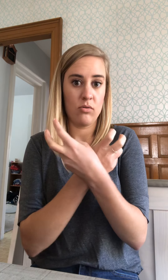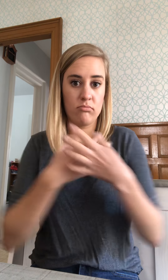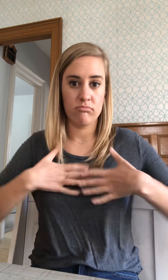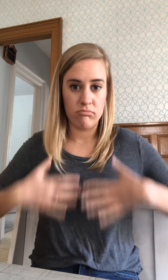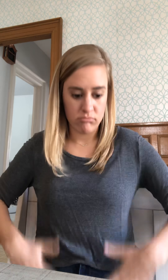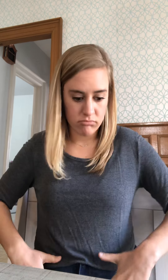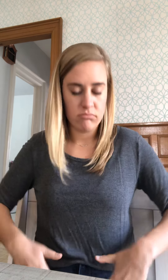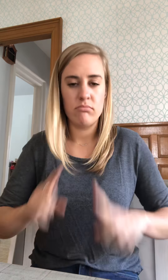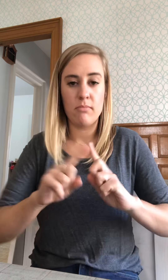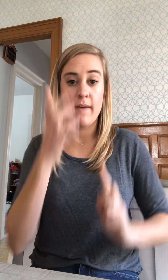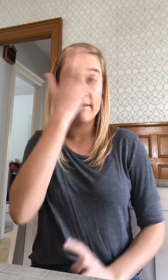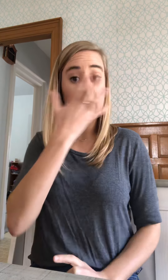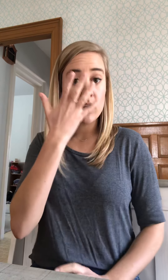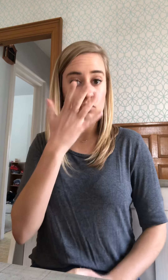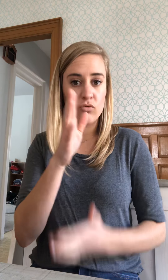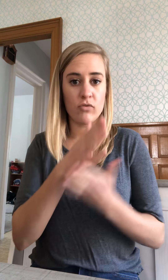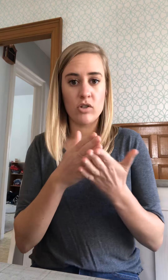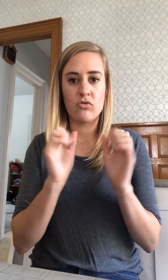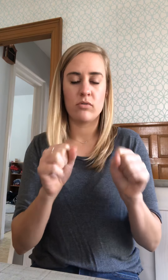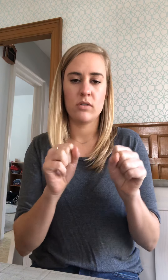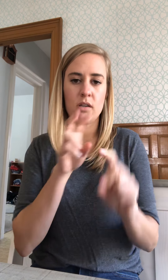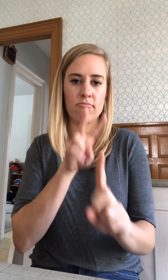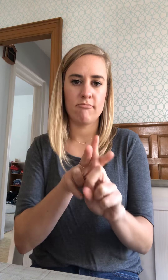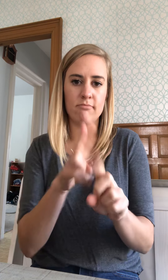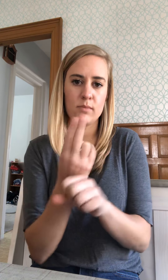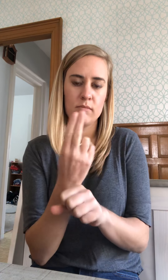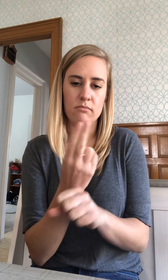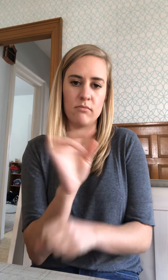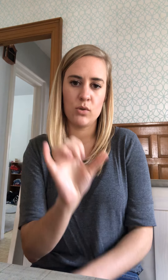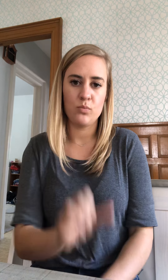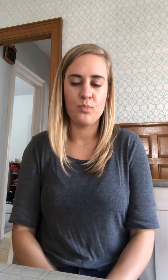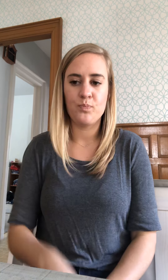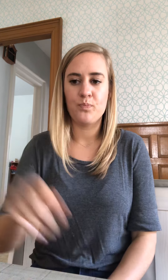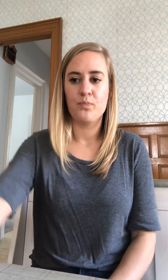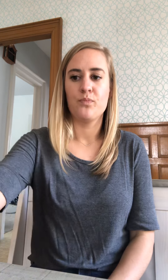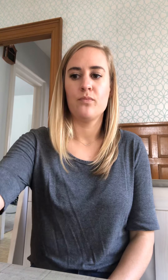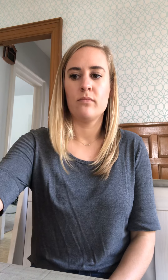facial fractures on occasion. So where do these fractures occur?